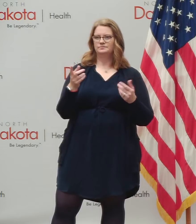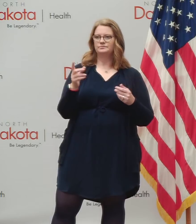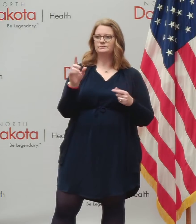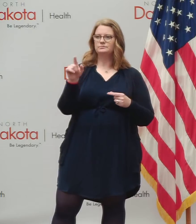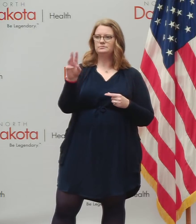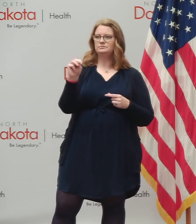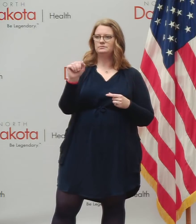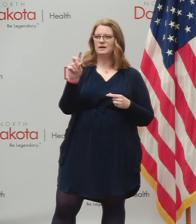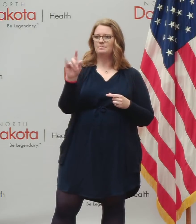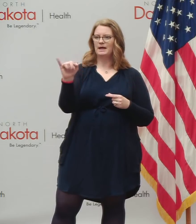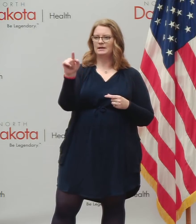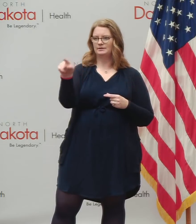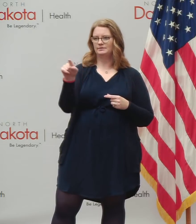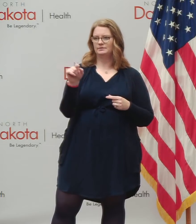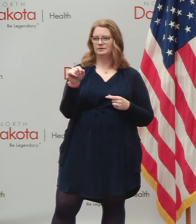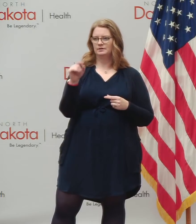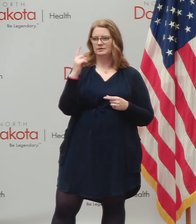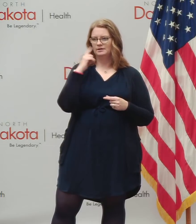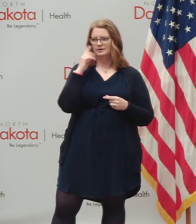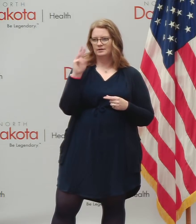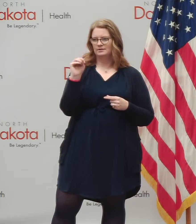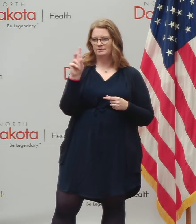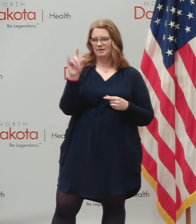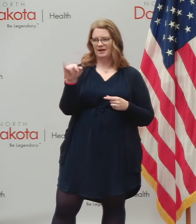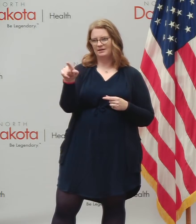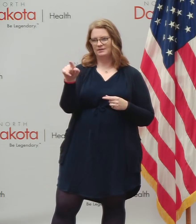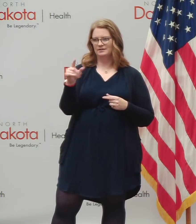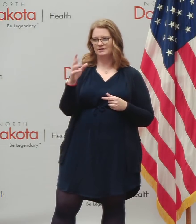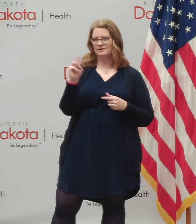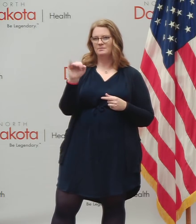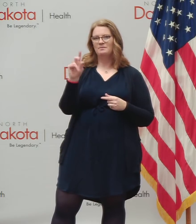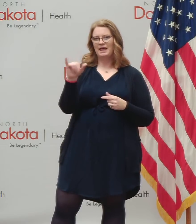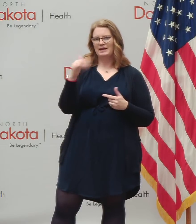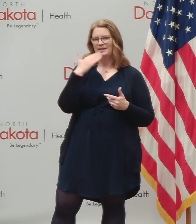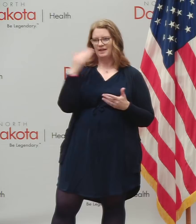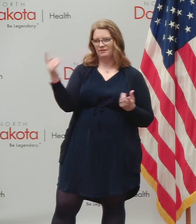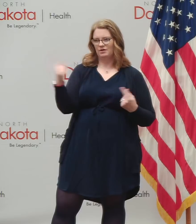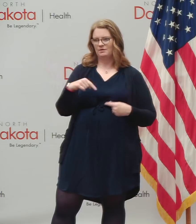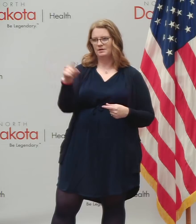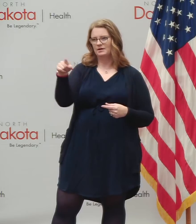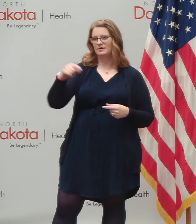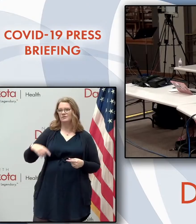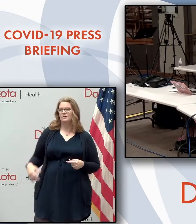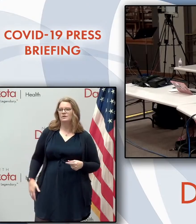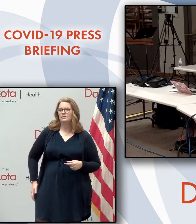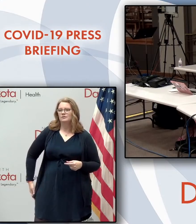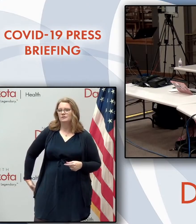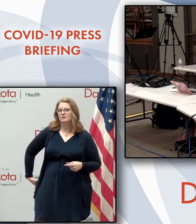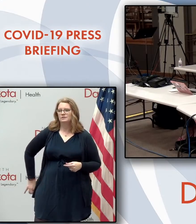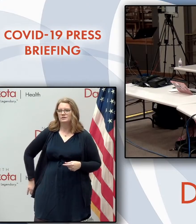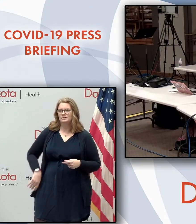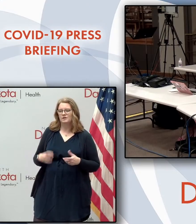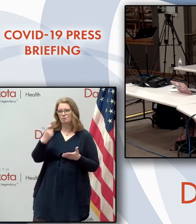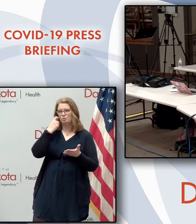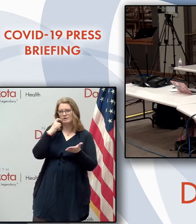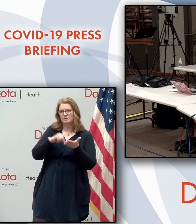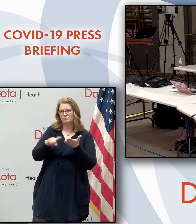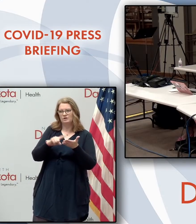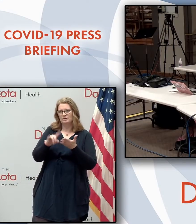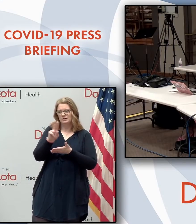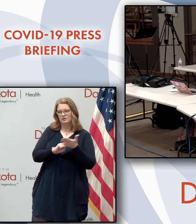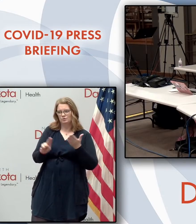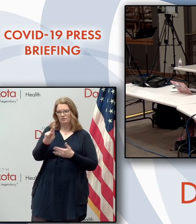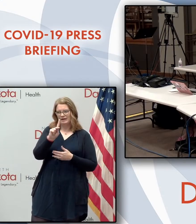it Maddie? I was going to say Maddie. I should have said it, but anyway, Maddie, good to have you back. Thank you. So a recent study from University